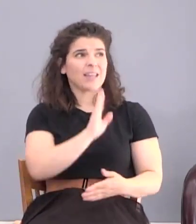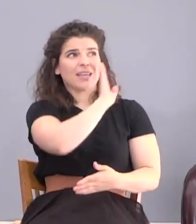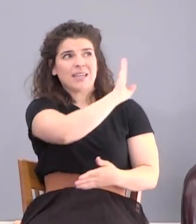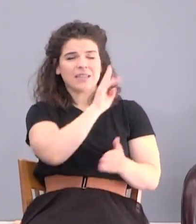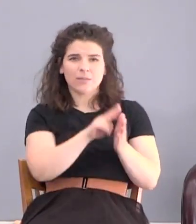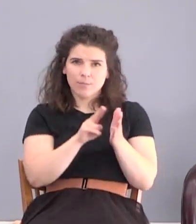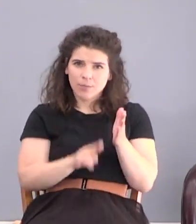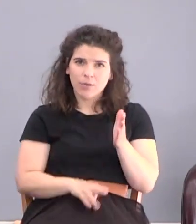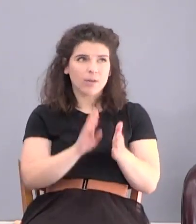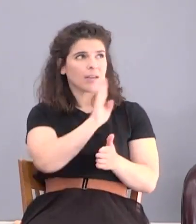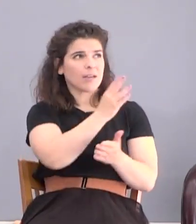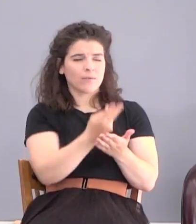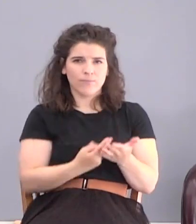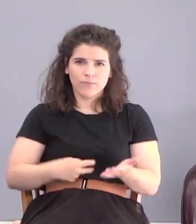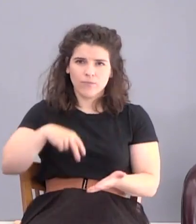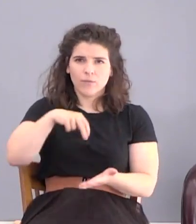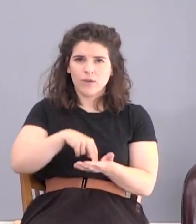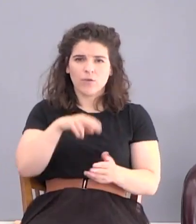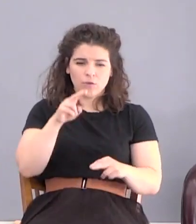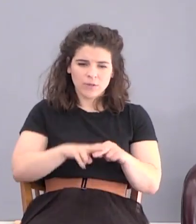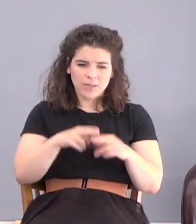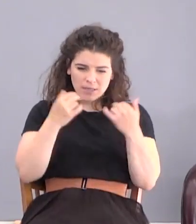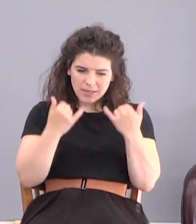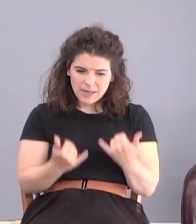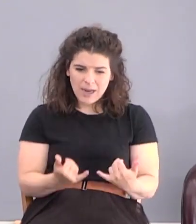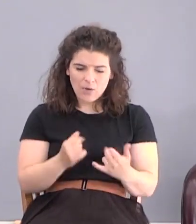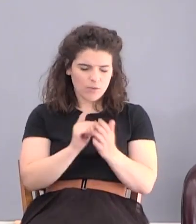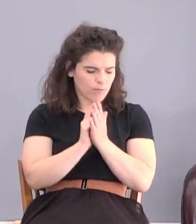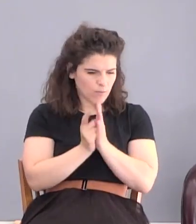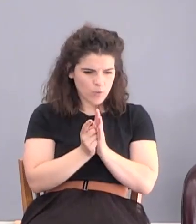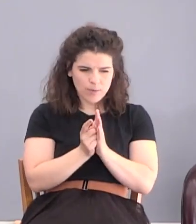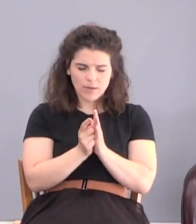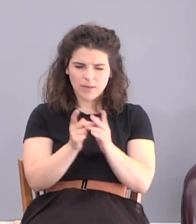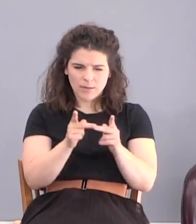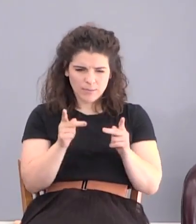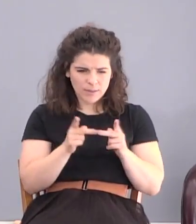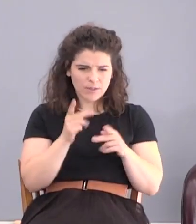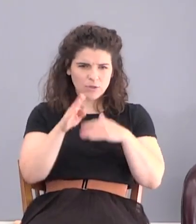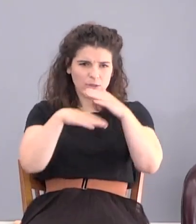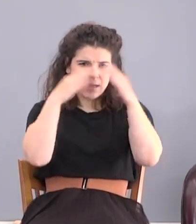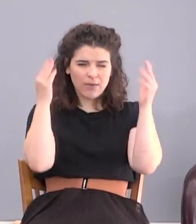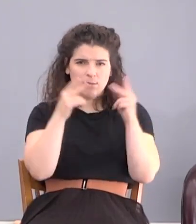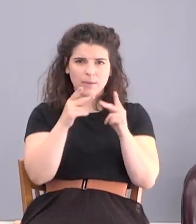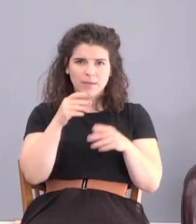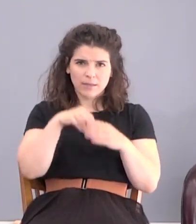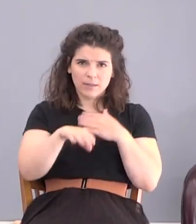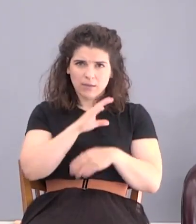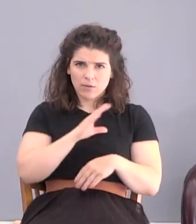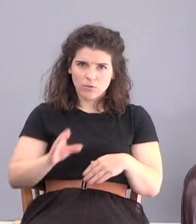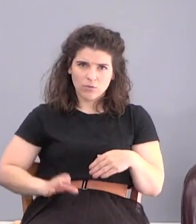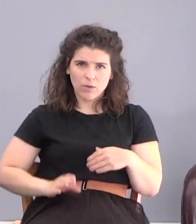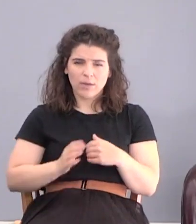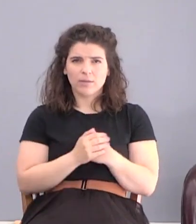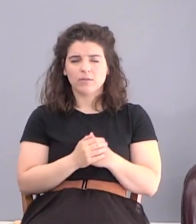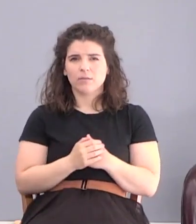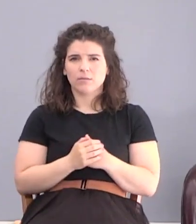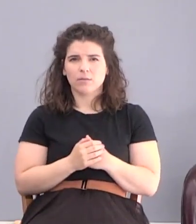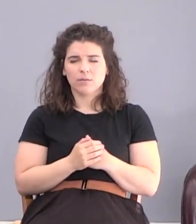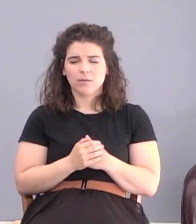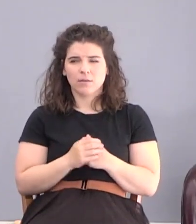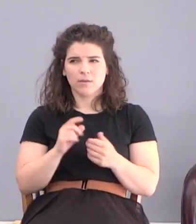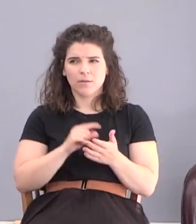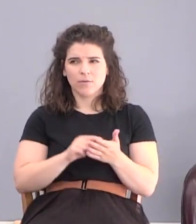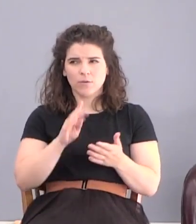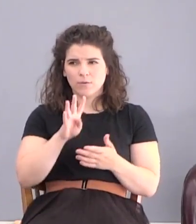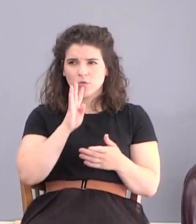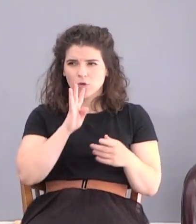are seated right now at this moment in the positions of the heavenly places in Christ. And in verse 4, we'll